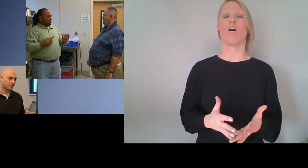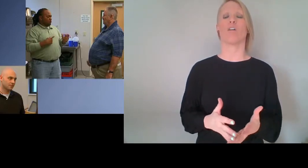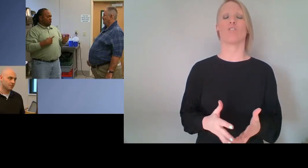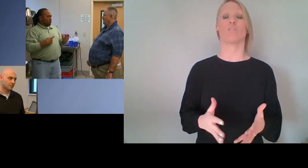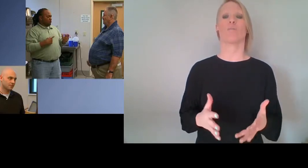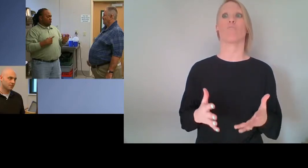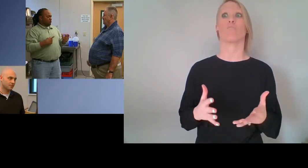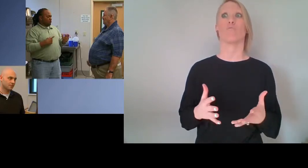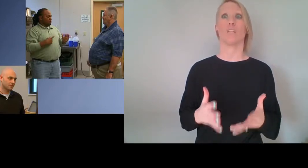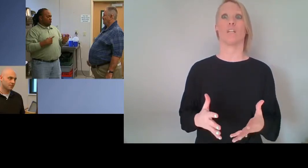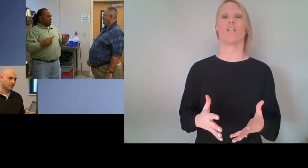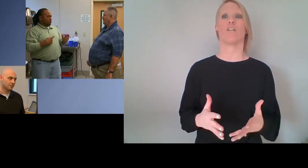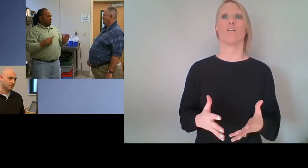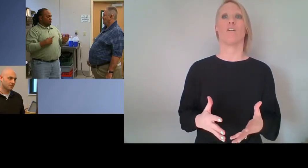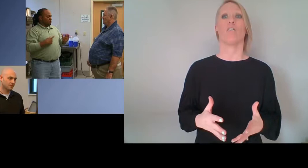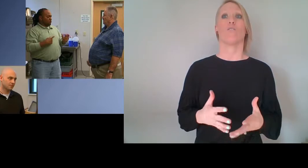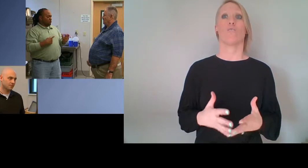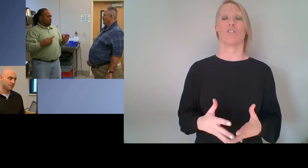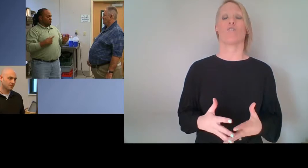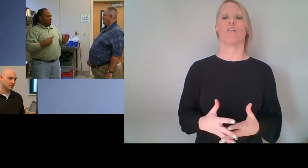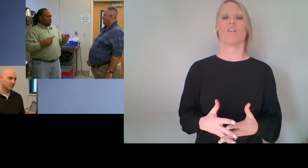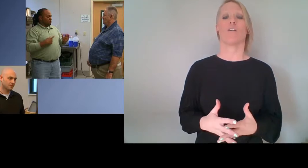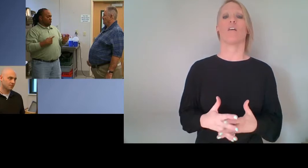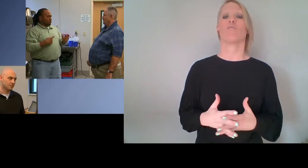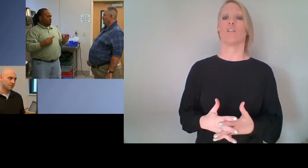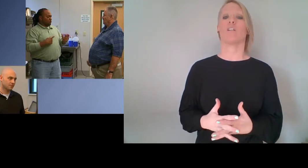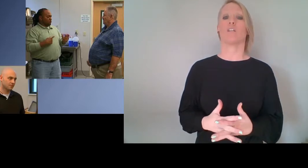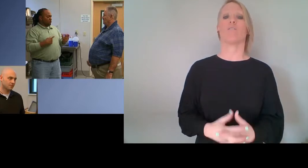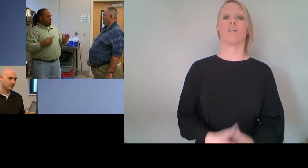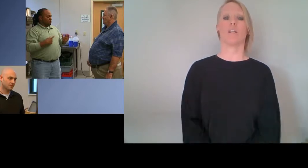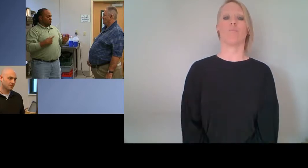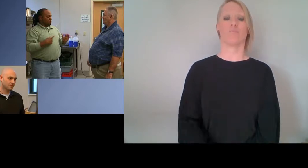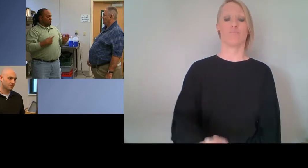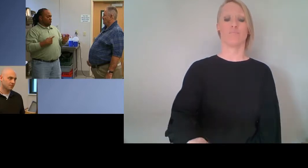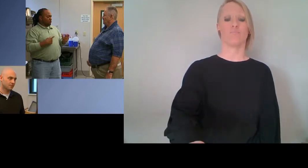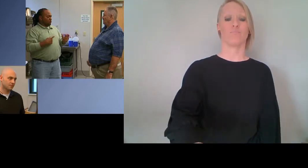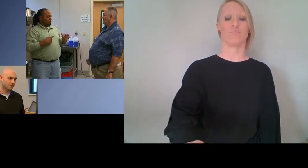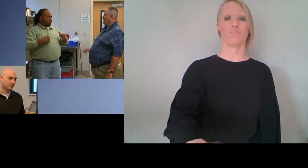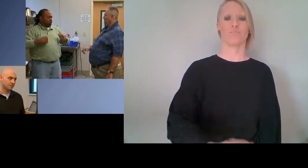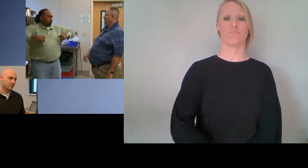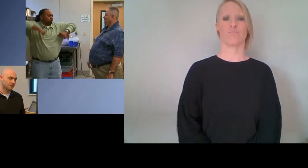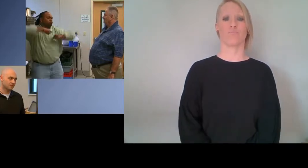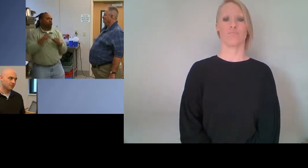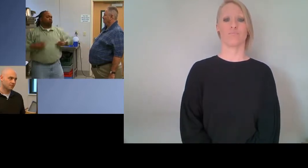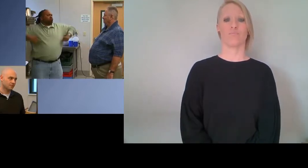and small, it's just been really frustrating and really inconvenient.